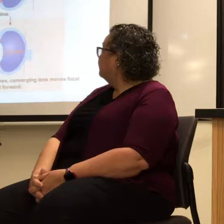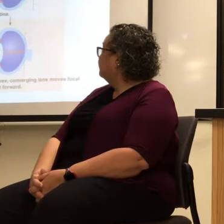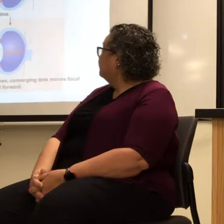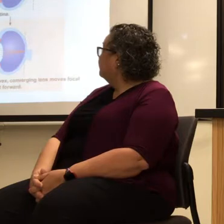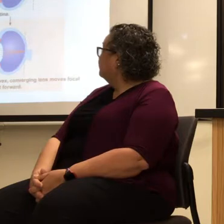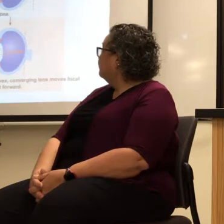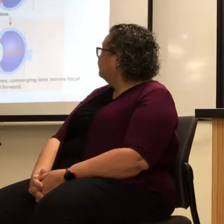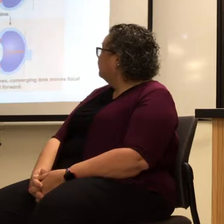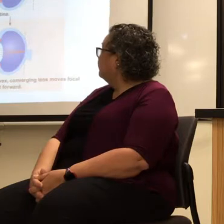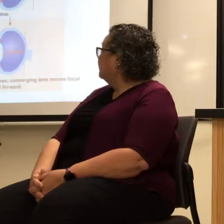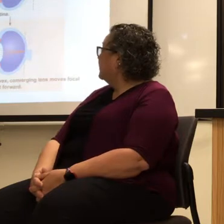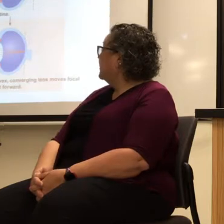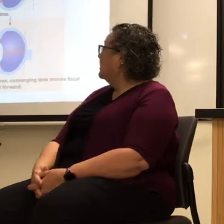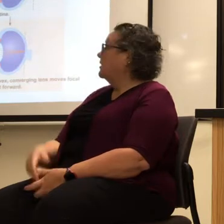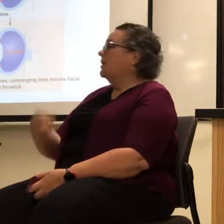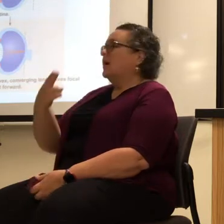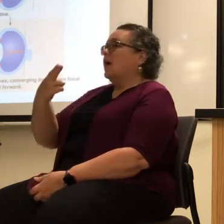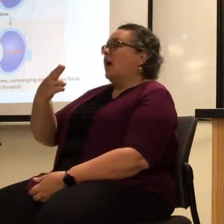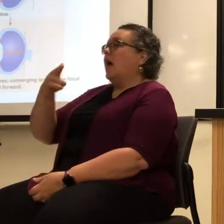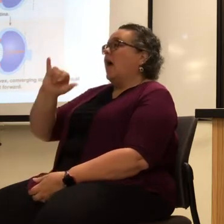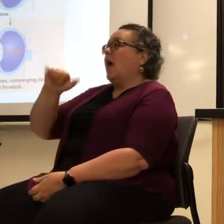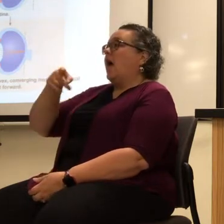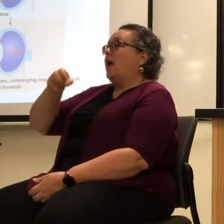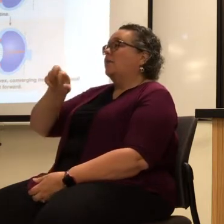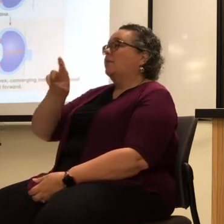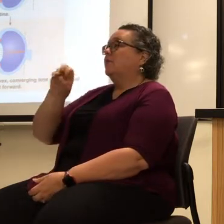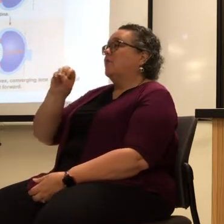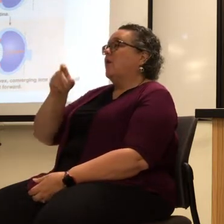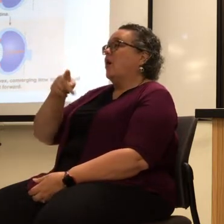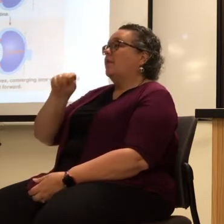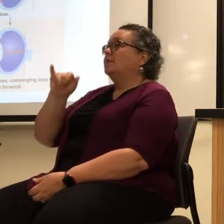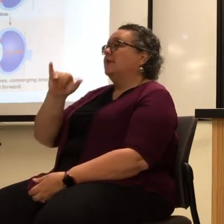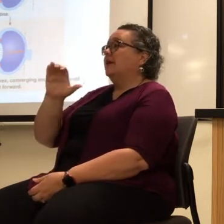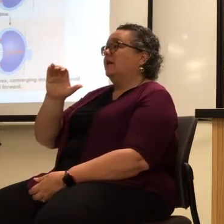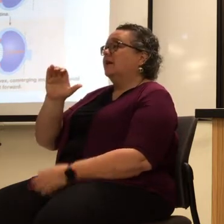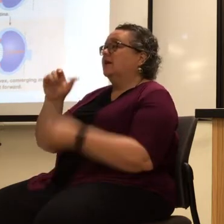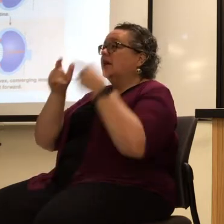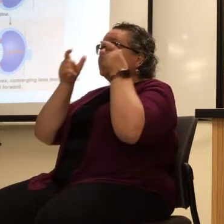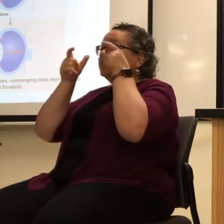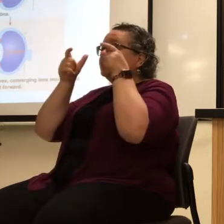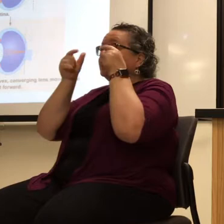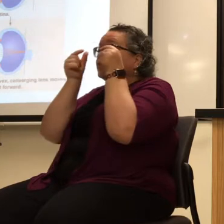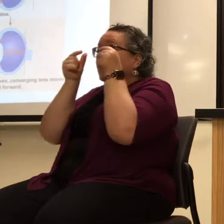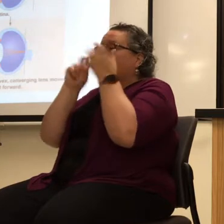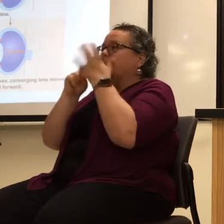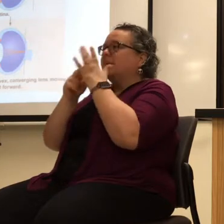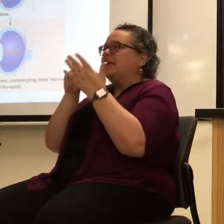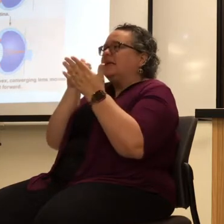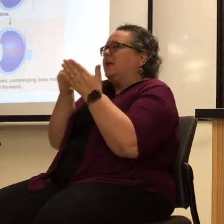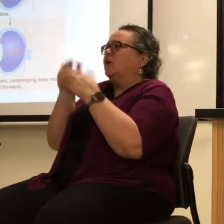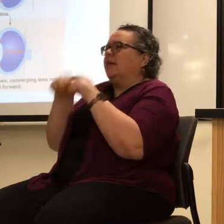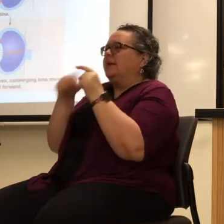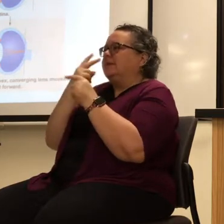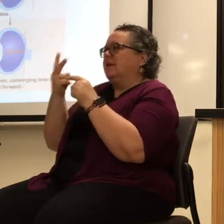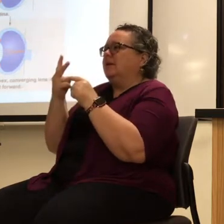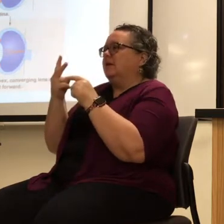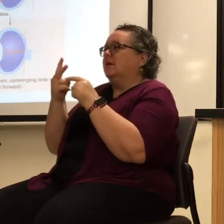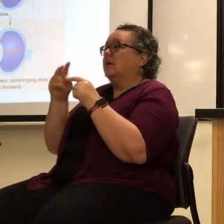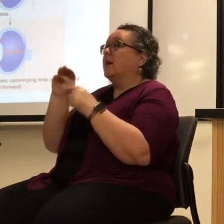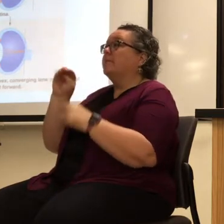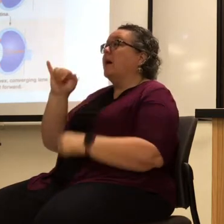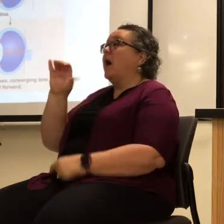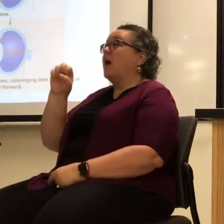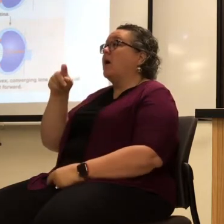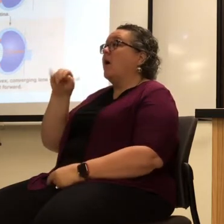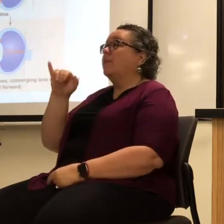A hyperoptic eye is too short. You're farsighted. You can't see near. Okay. Whereas a myopic eye